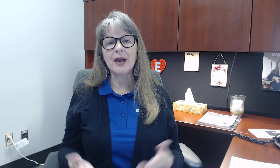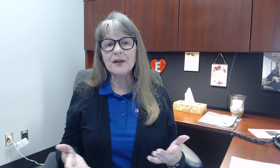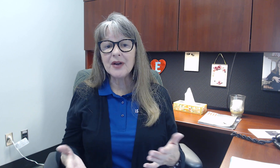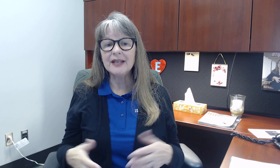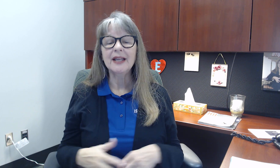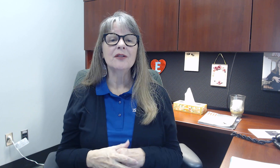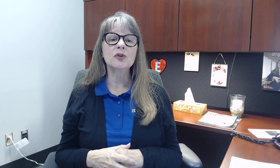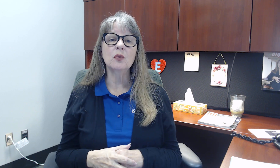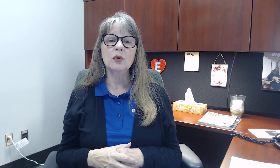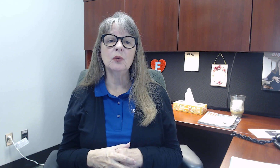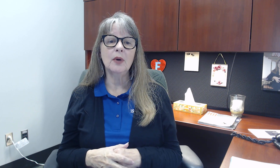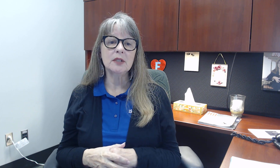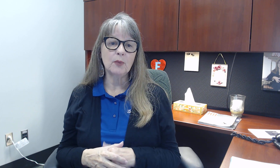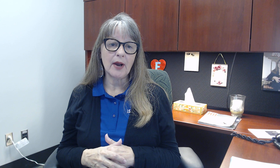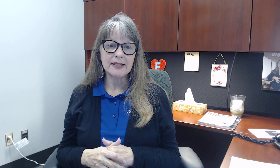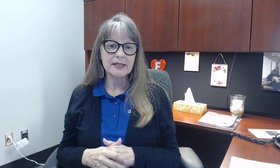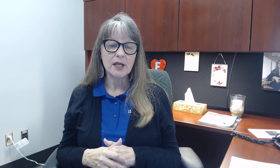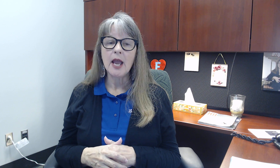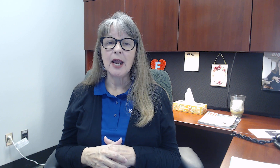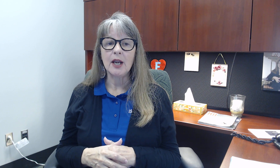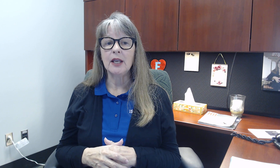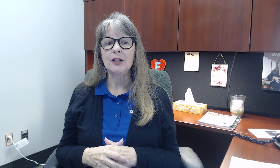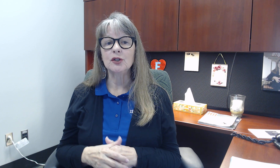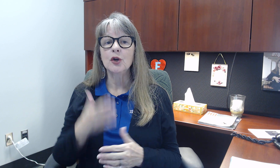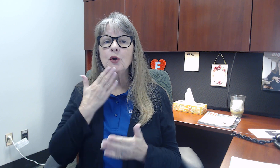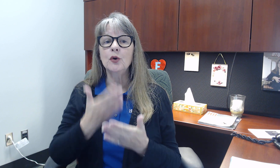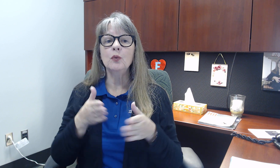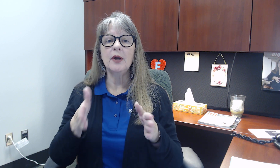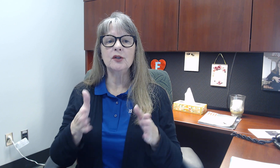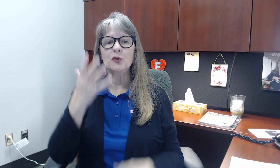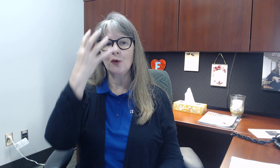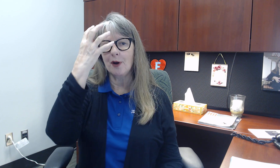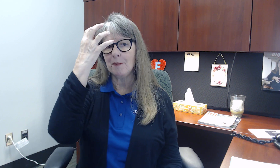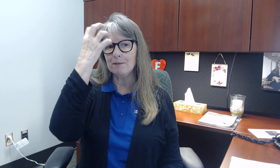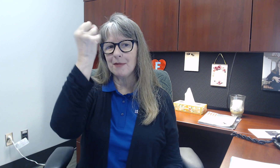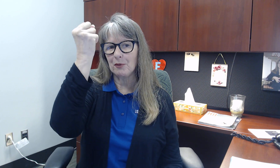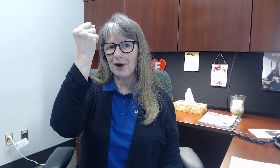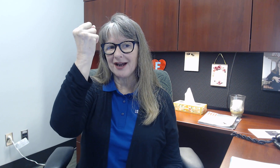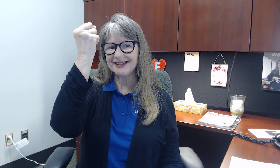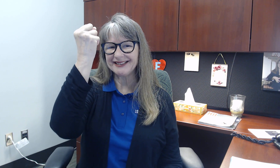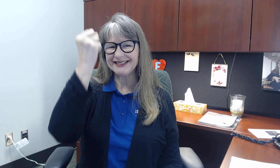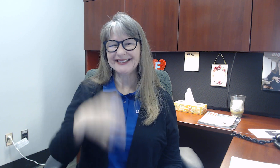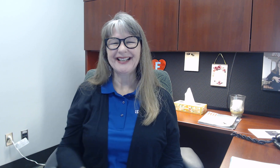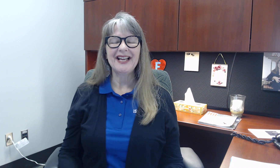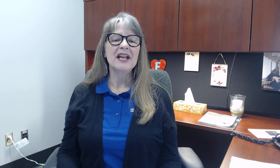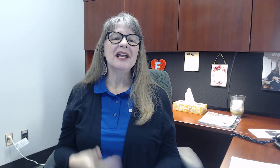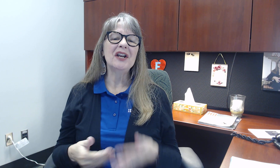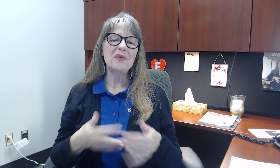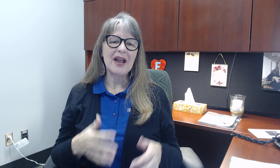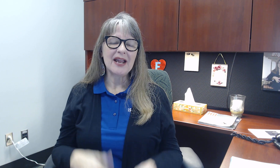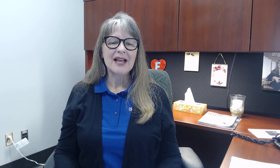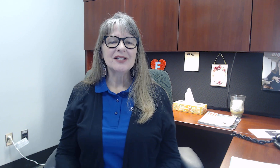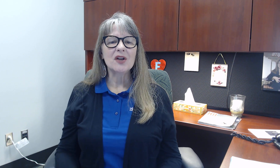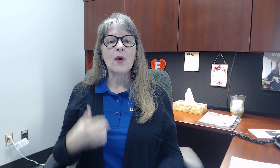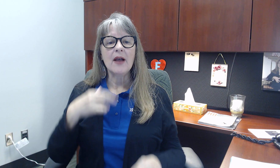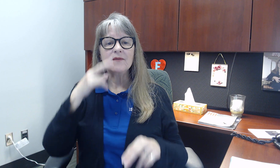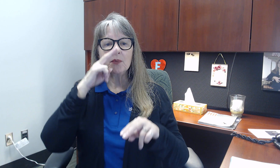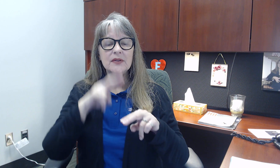of fun. Those are good ways to practice, and it's good ways to memorize. Anyway, so have fun with this,